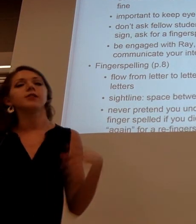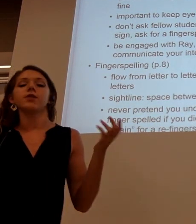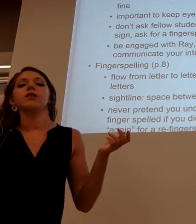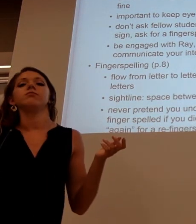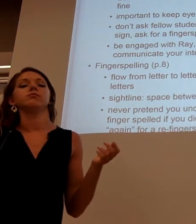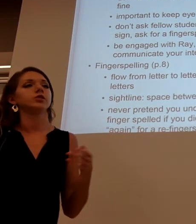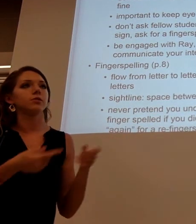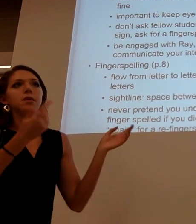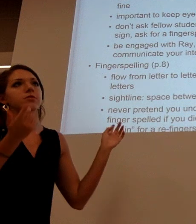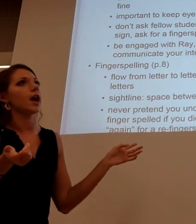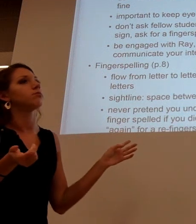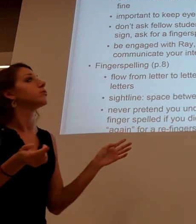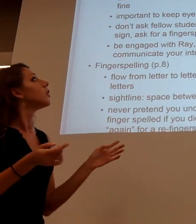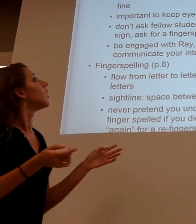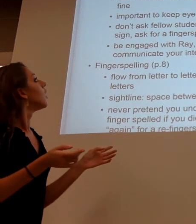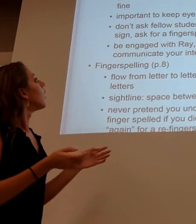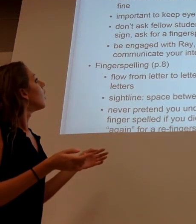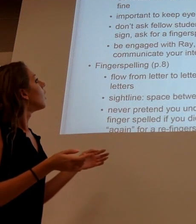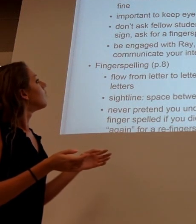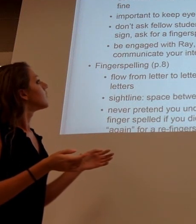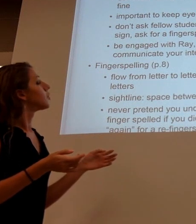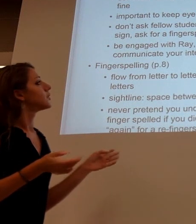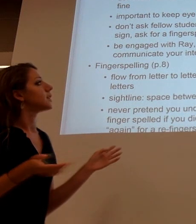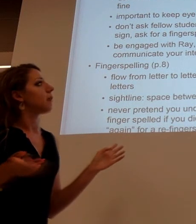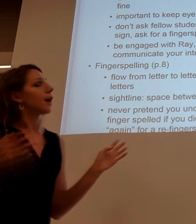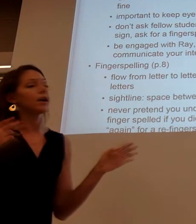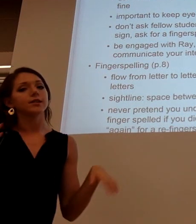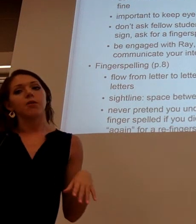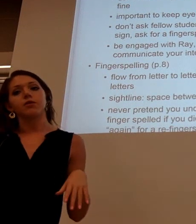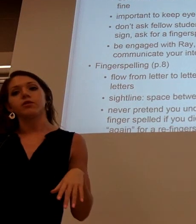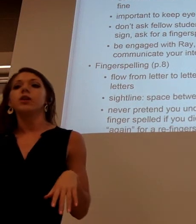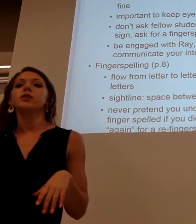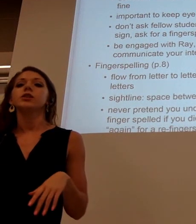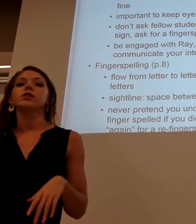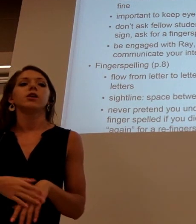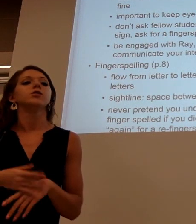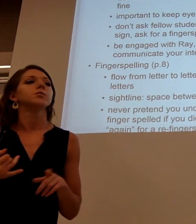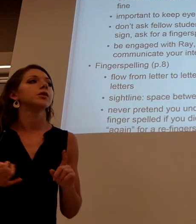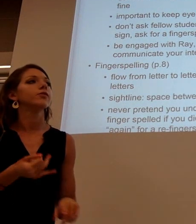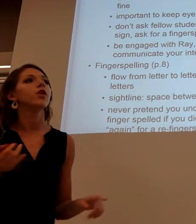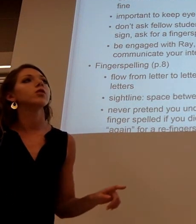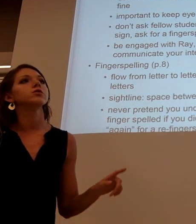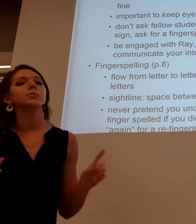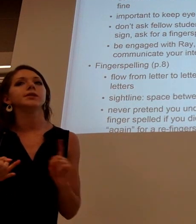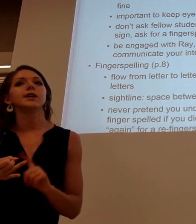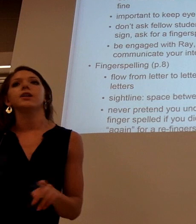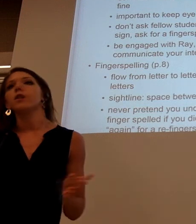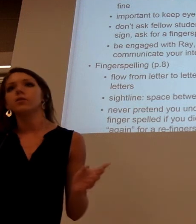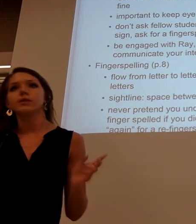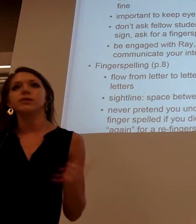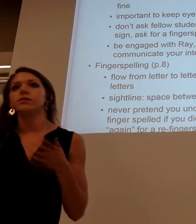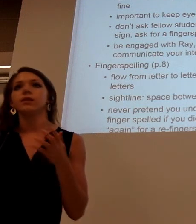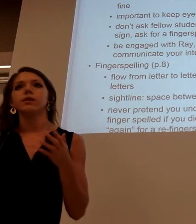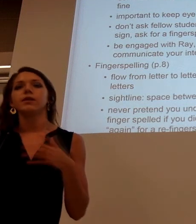class is fine. Just remember that. Important to keep eye contact with your instructor. You know, don't be on your phone, don't be taking notes, because that's